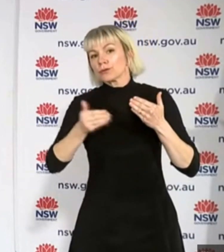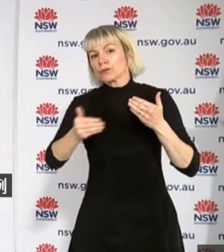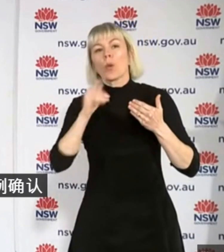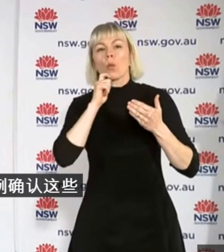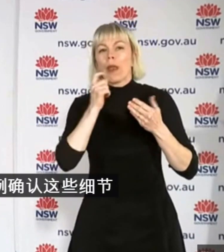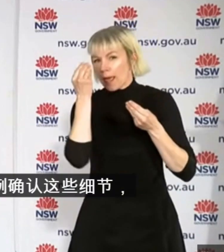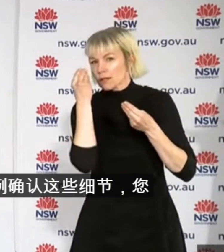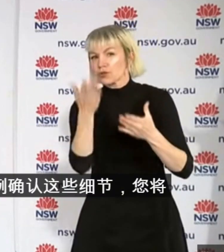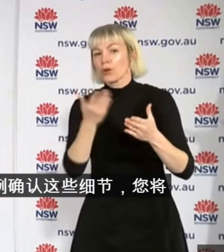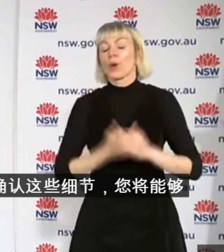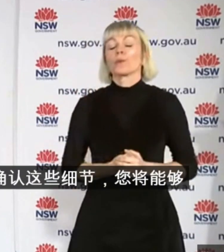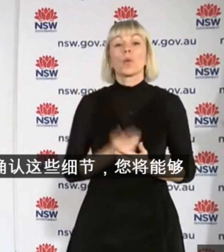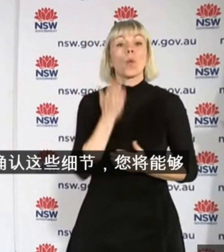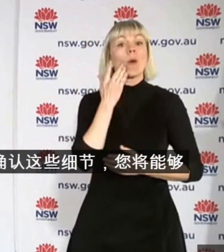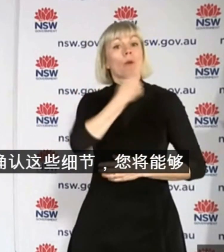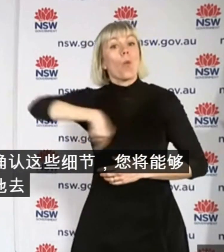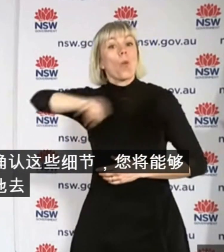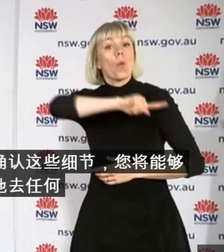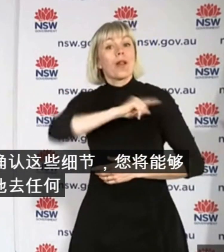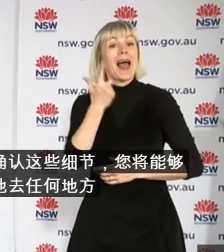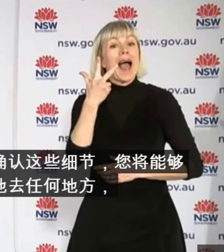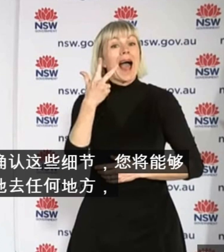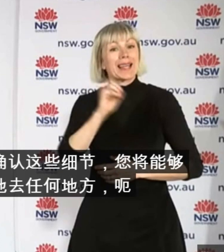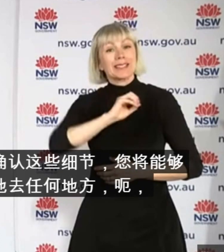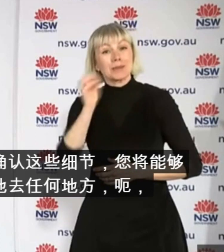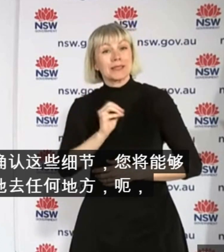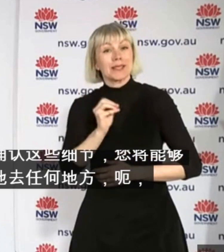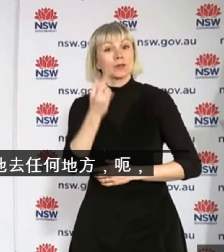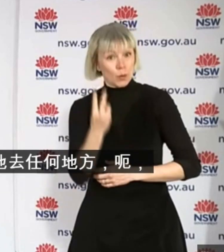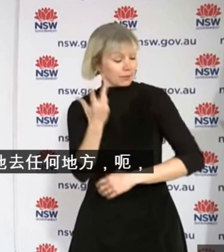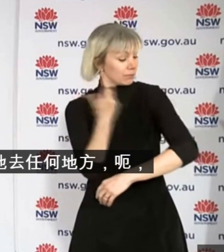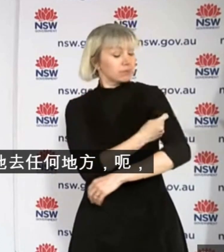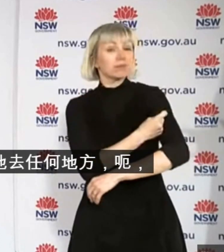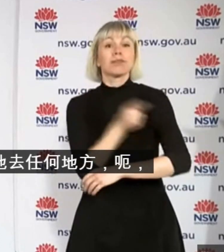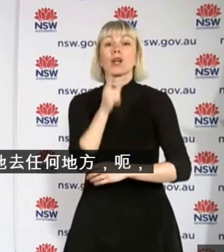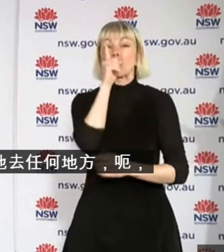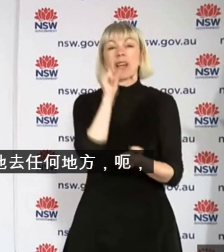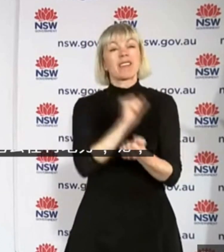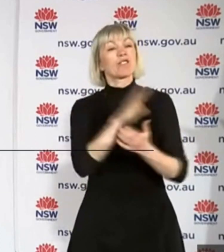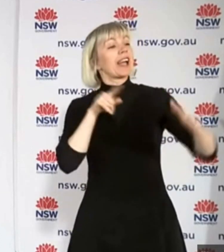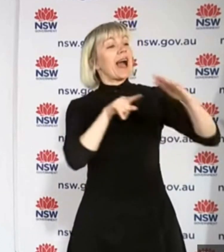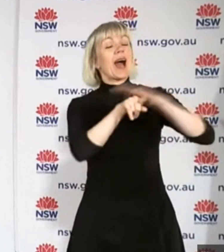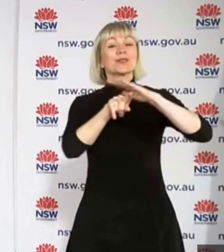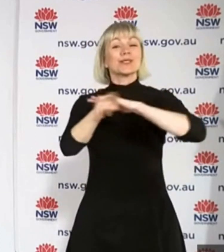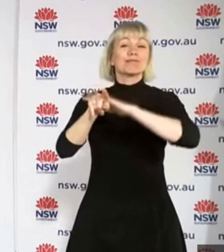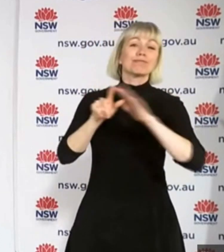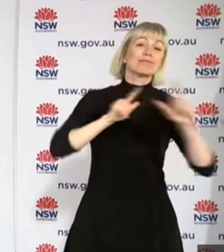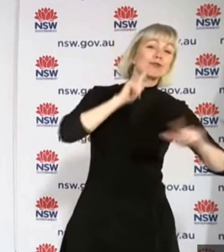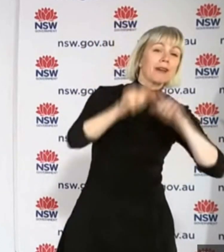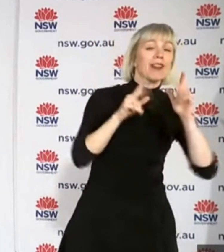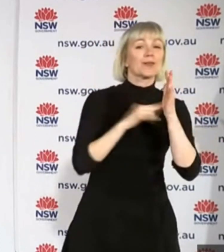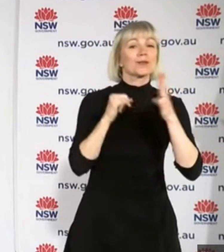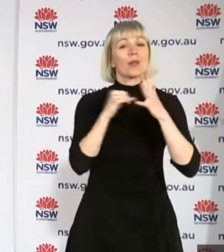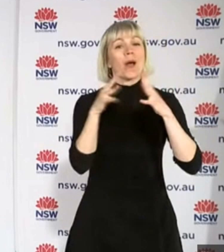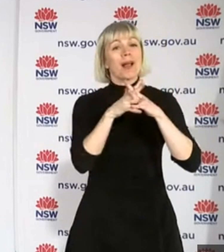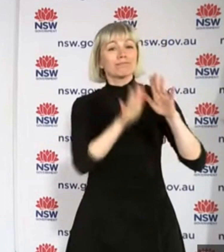At 80%, you'll be able to go anywhere freely in New South Wales. You'll be able to stand up and have a drink at a pub. You'll be able to